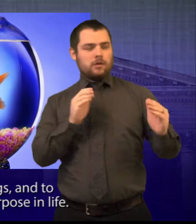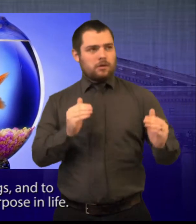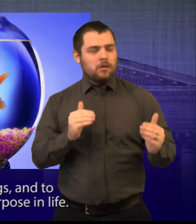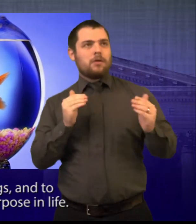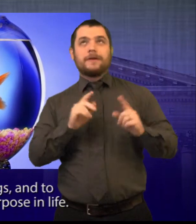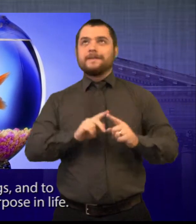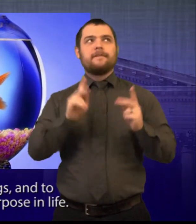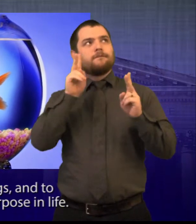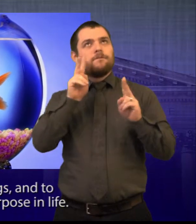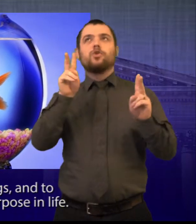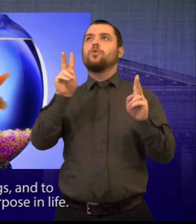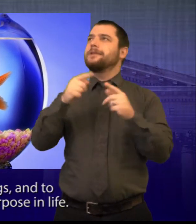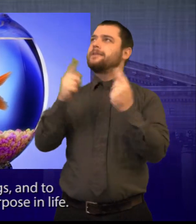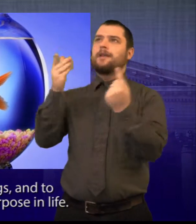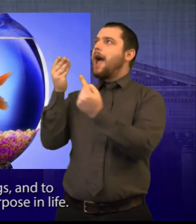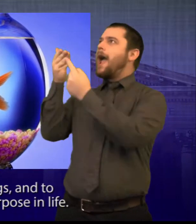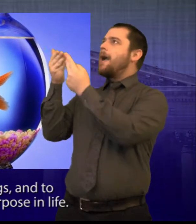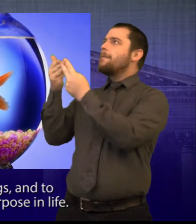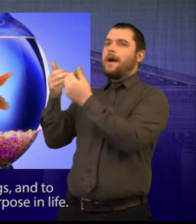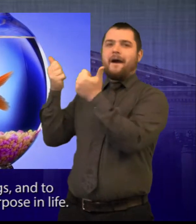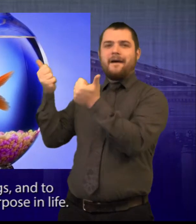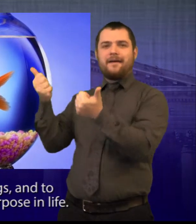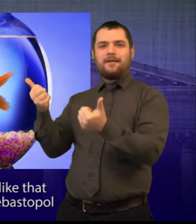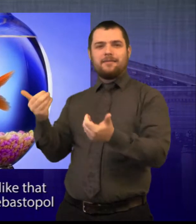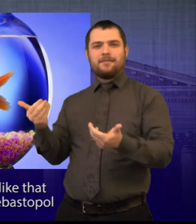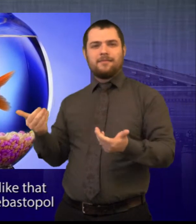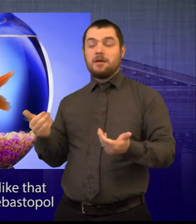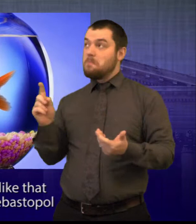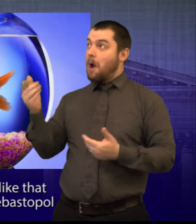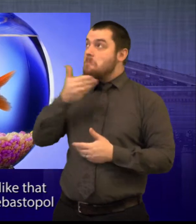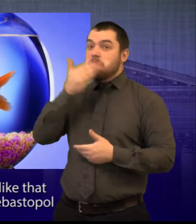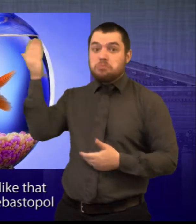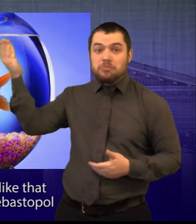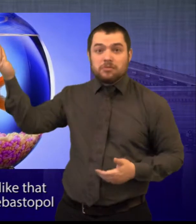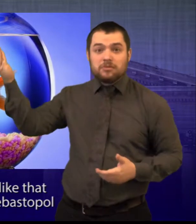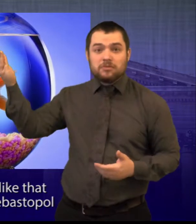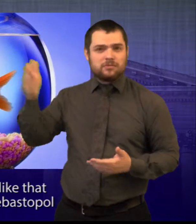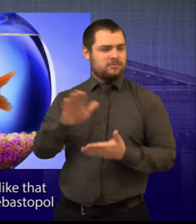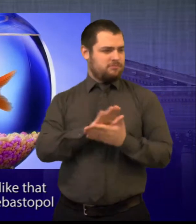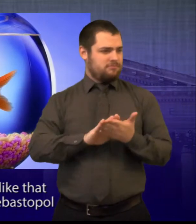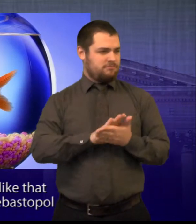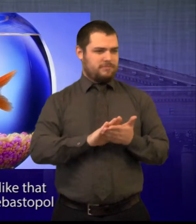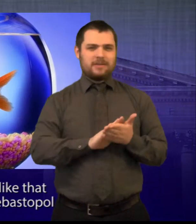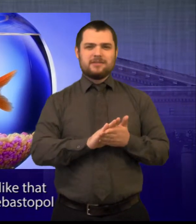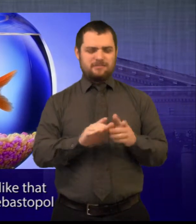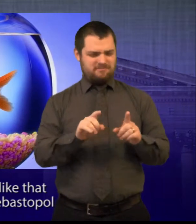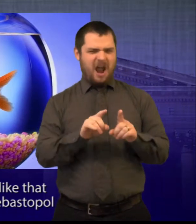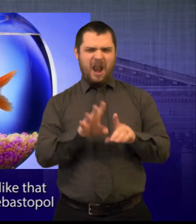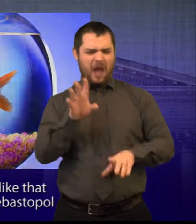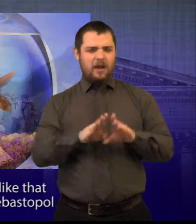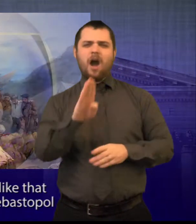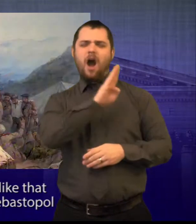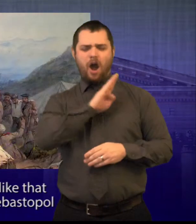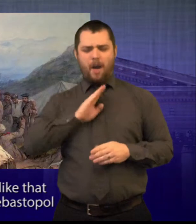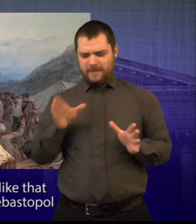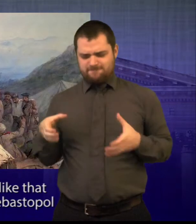an altogether higher purpose in life. Without spiritual life, we are like that cavalry